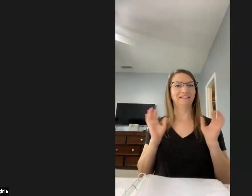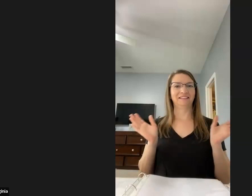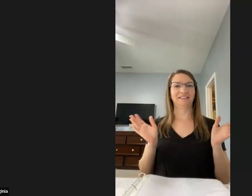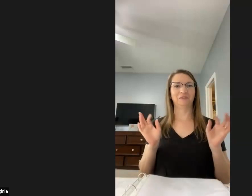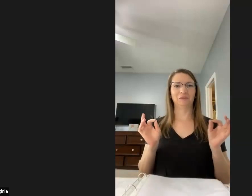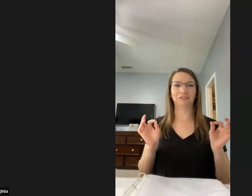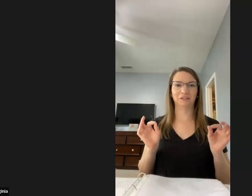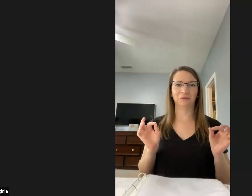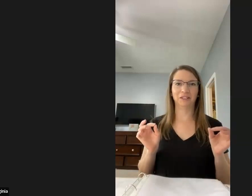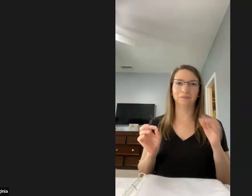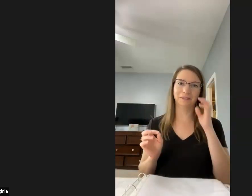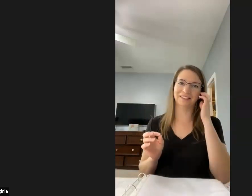That was kind of random.